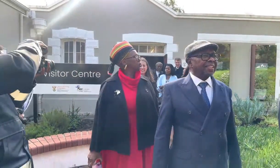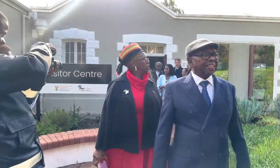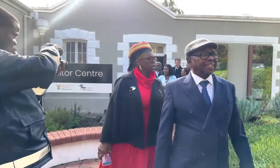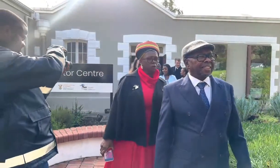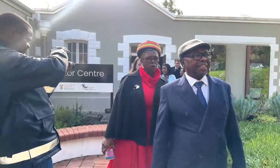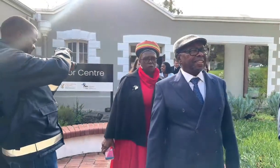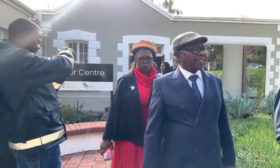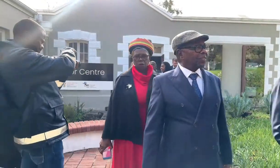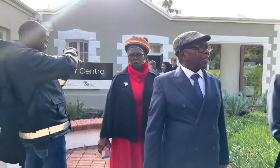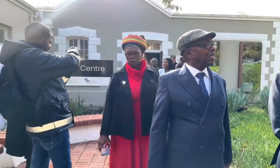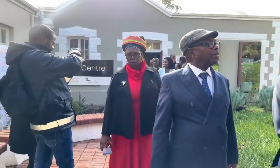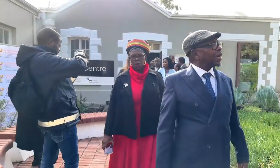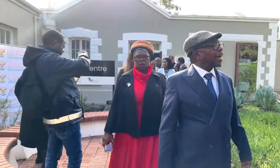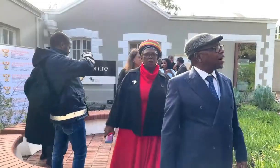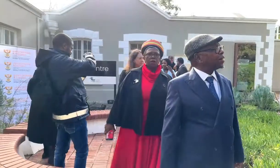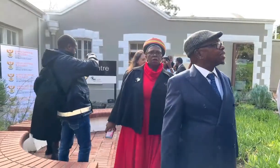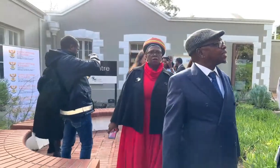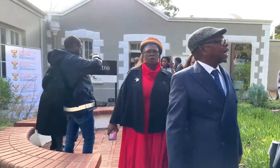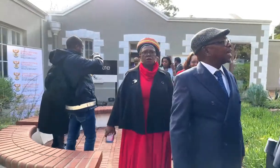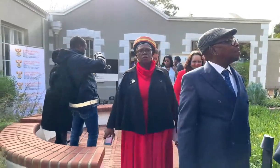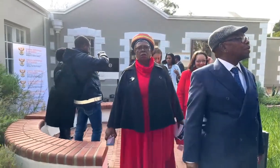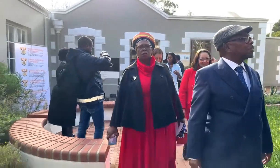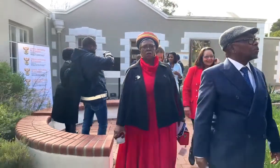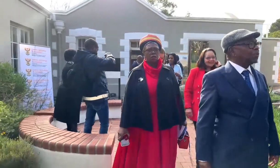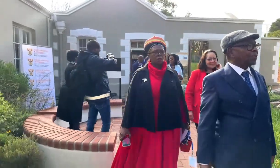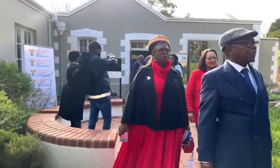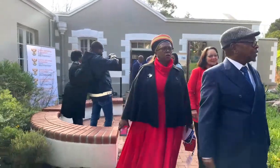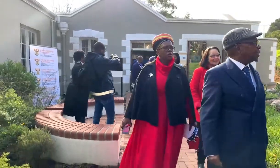Unfortunately, the board meeting is now set.